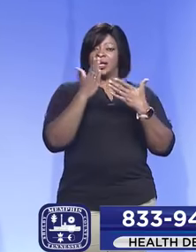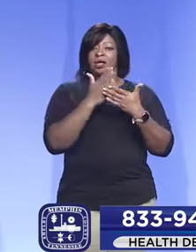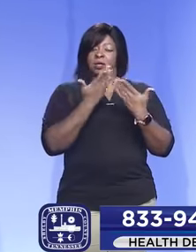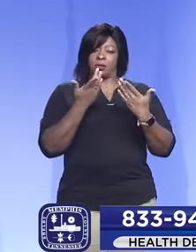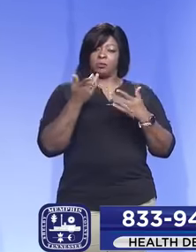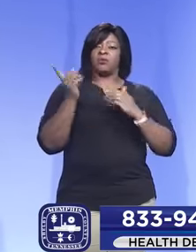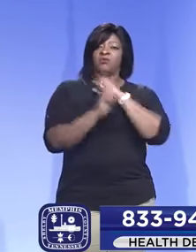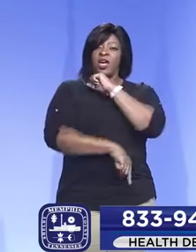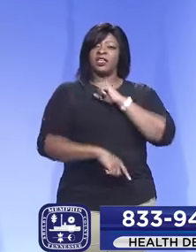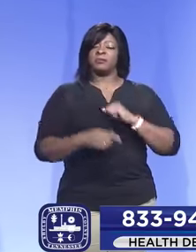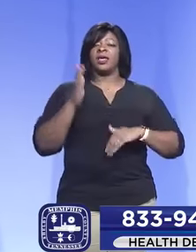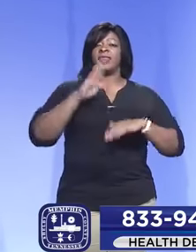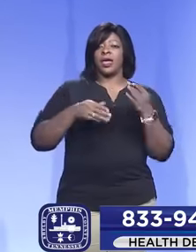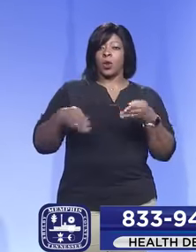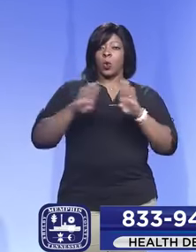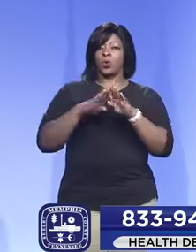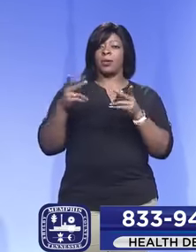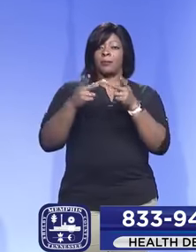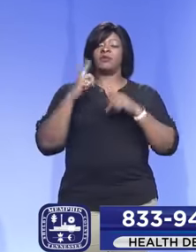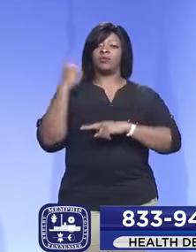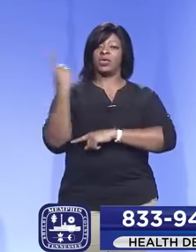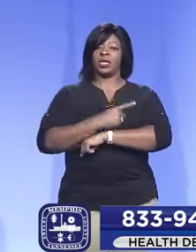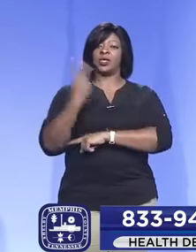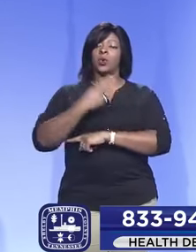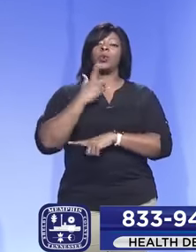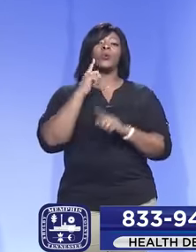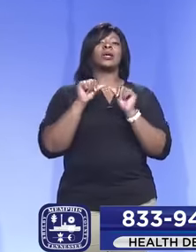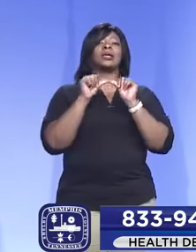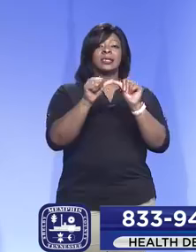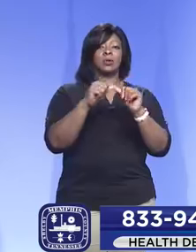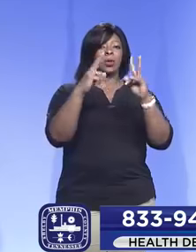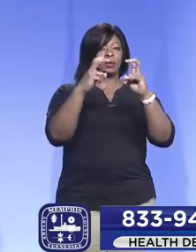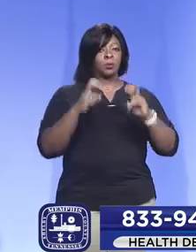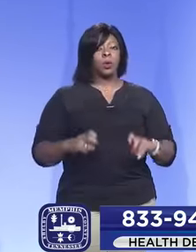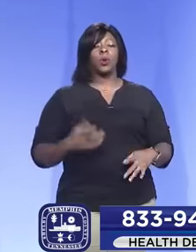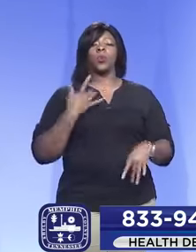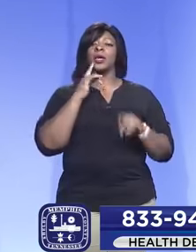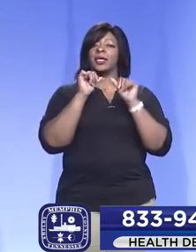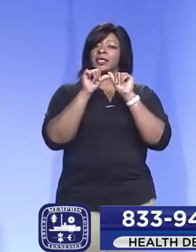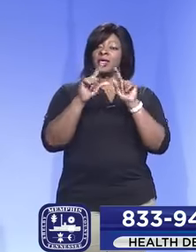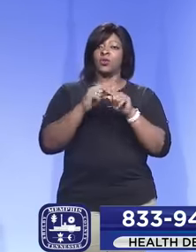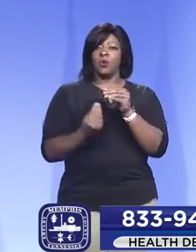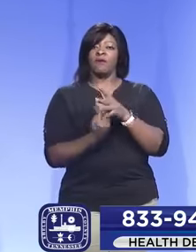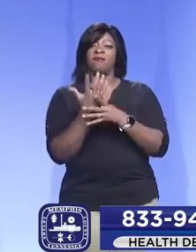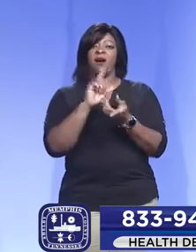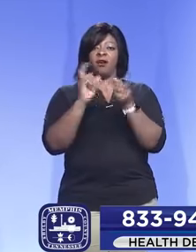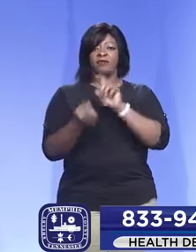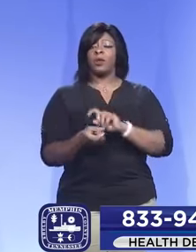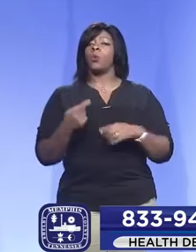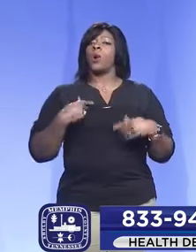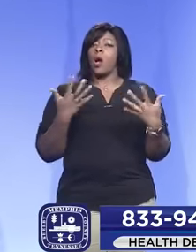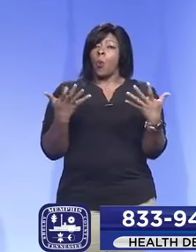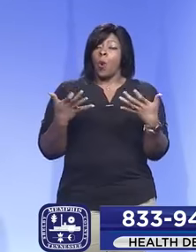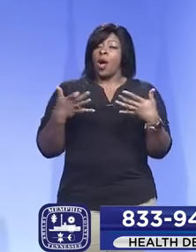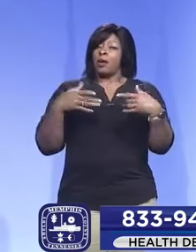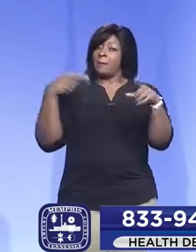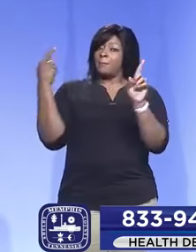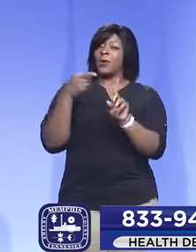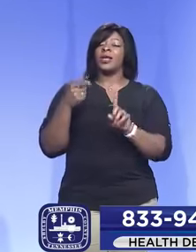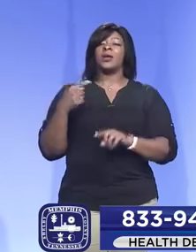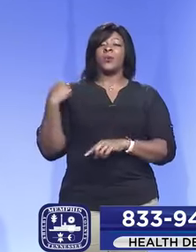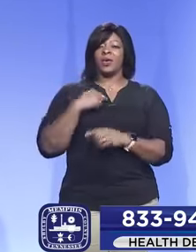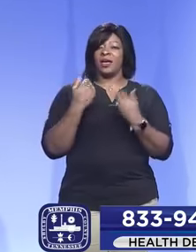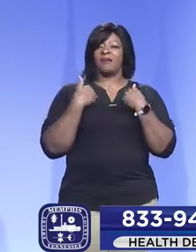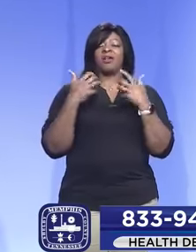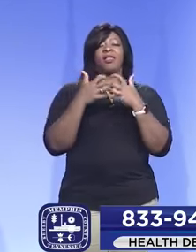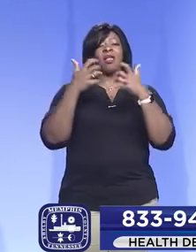just closing a place for a day or 2 days. So we'll continue to explore, we'll continue to evolve. What I do want to point out is we have had